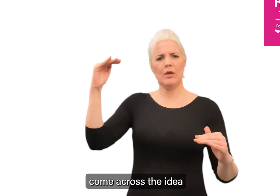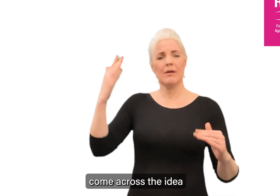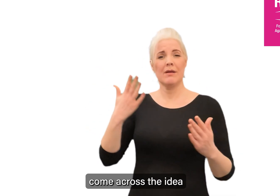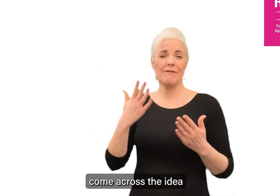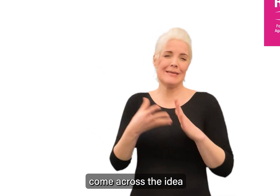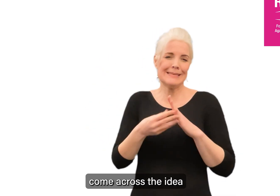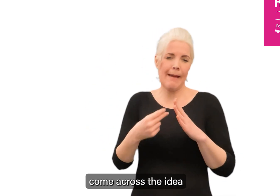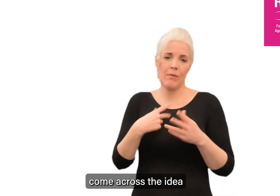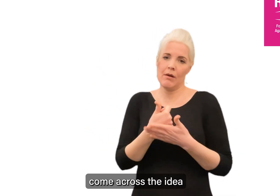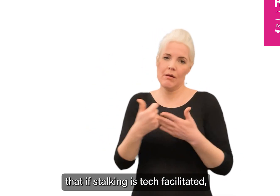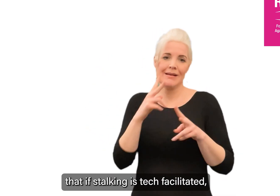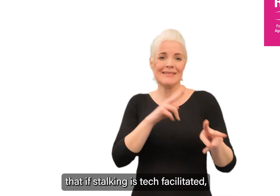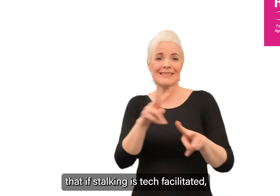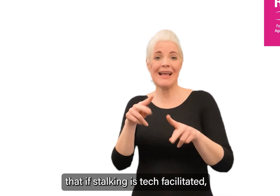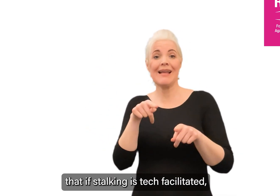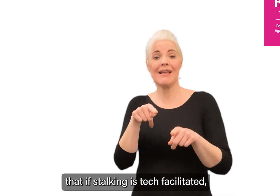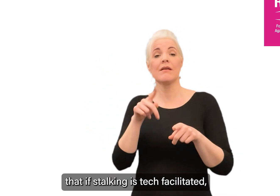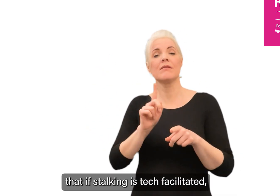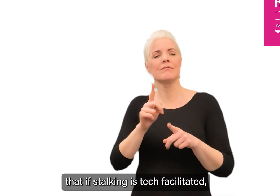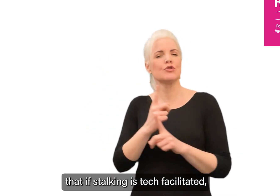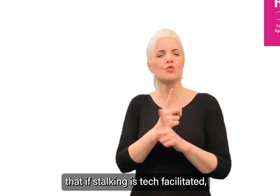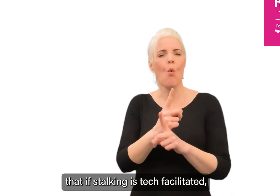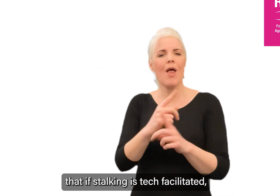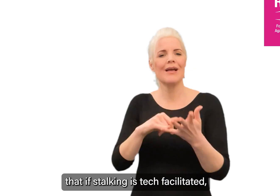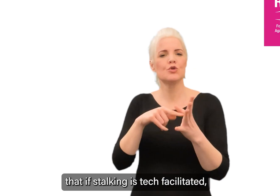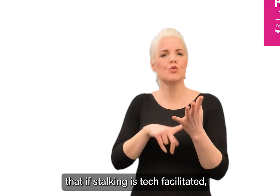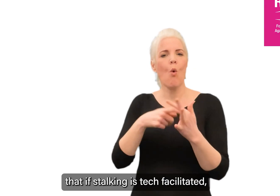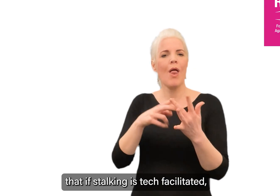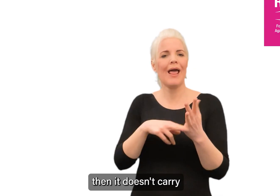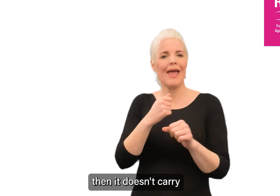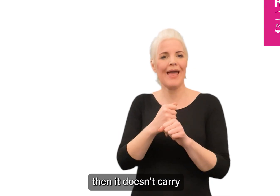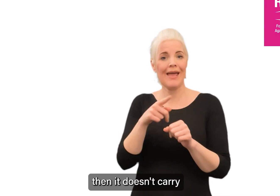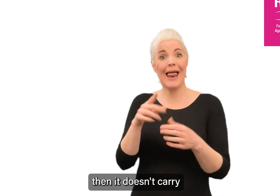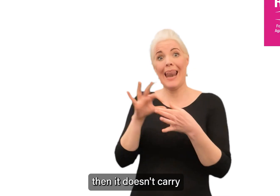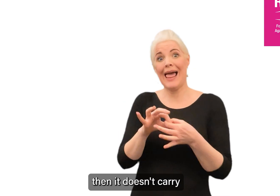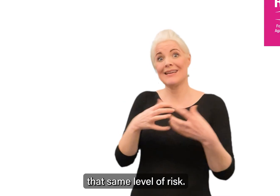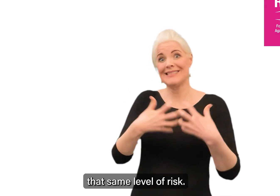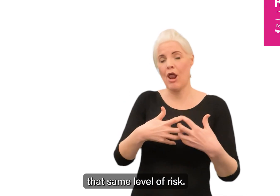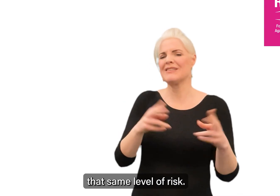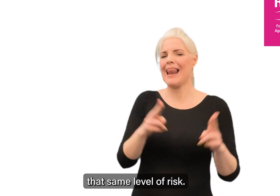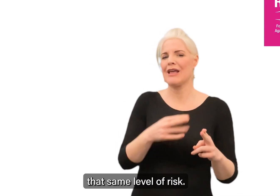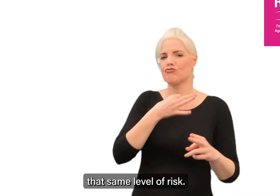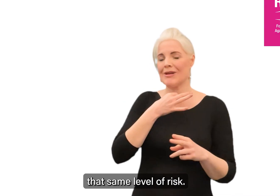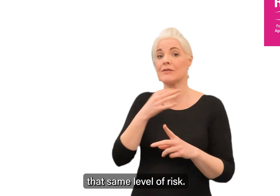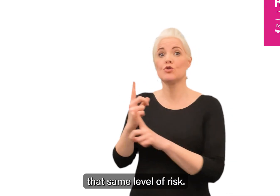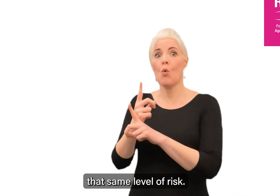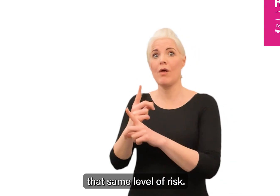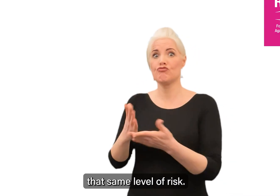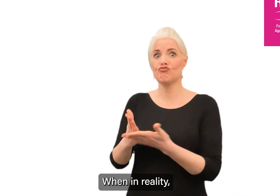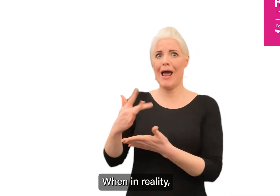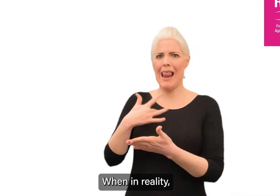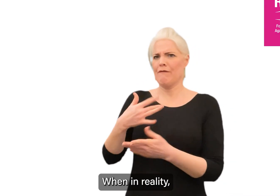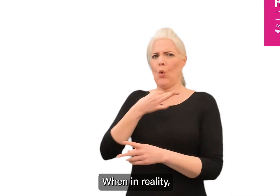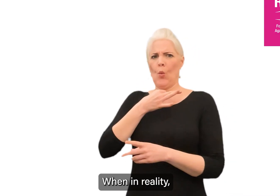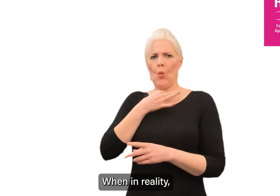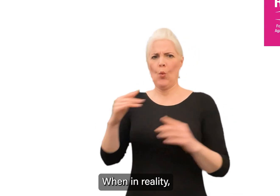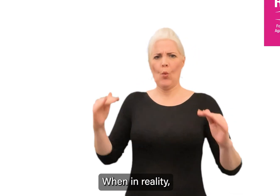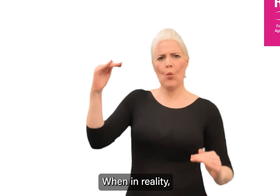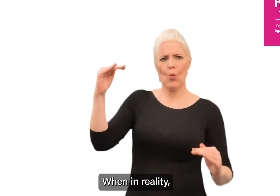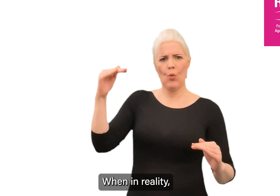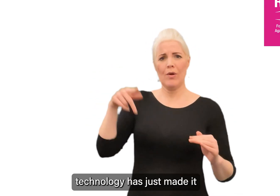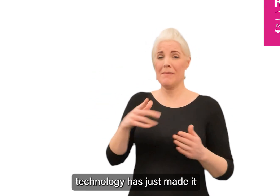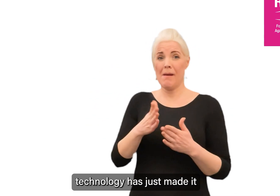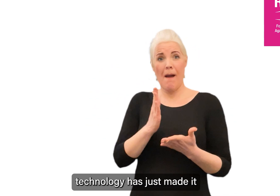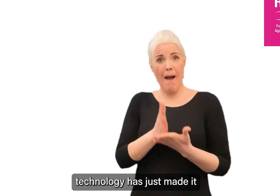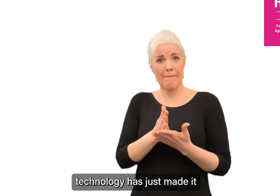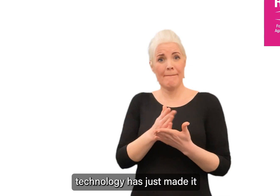regularly come across the idea that if stalking is tech facilitated, then it doesn't carry that same level of risk. When in